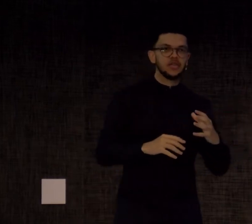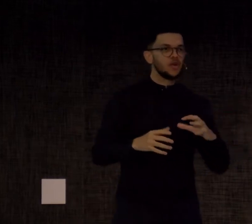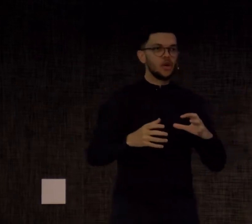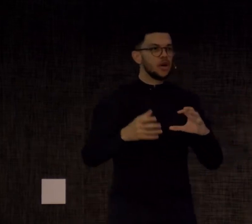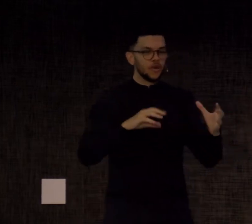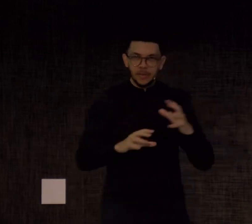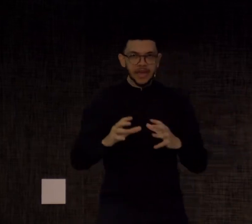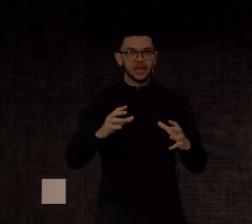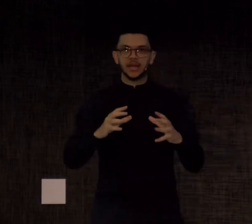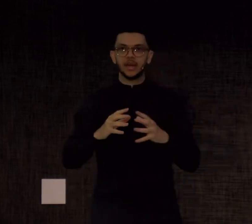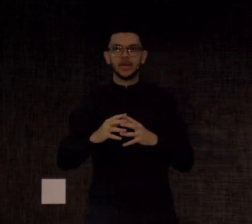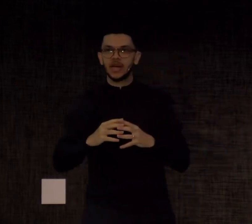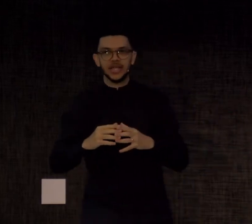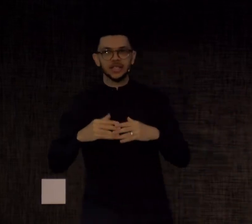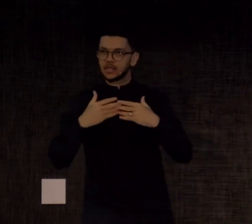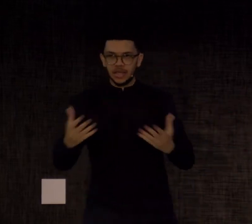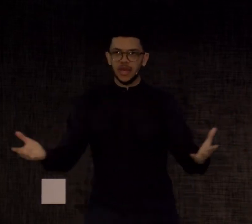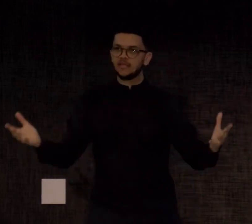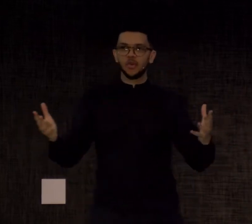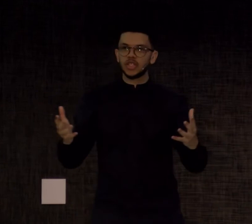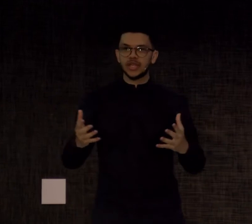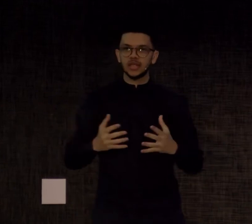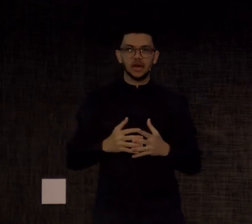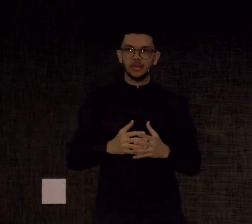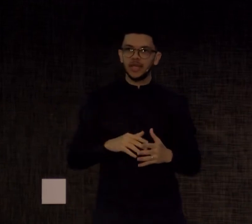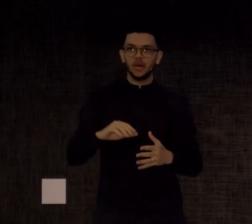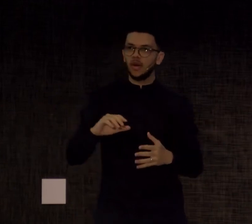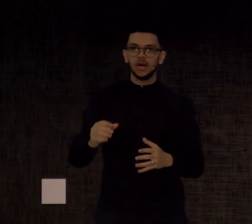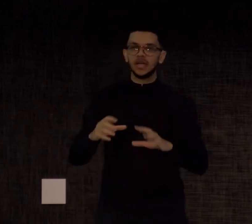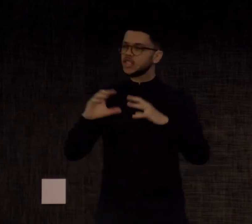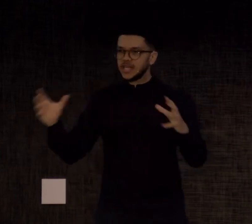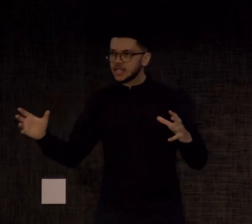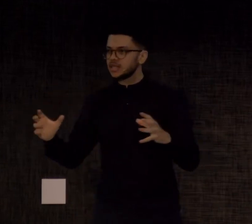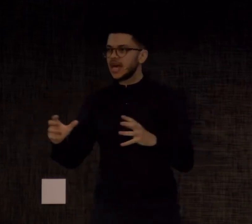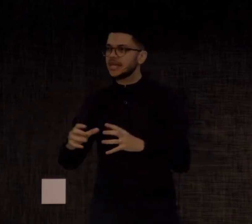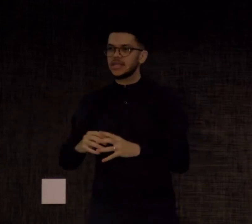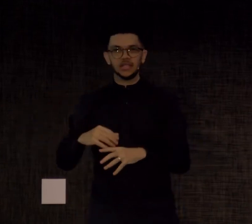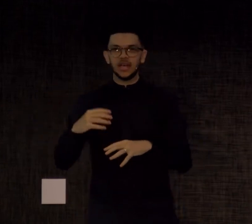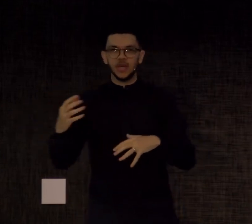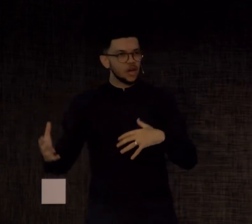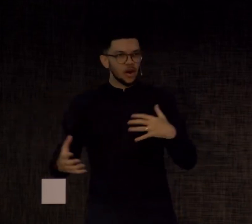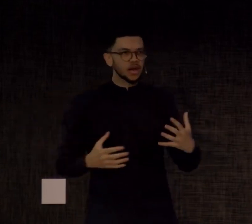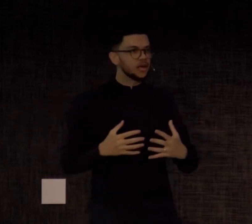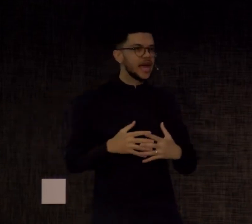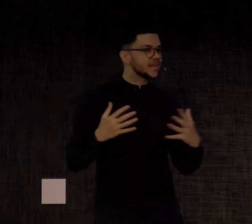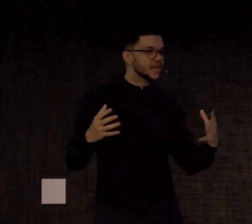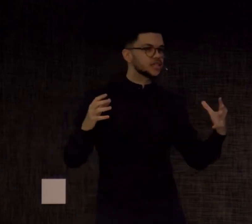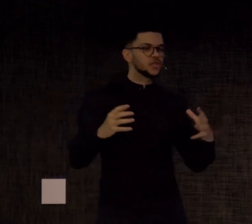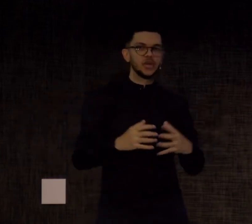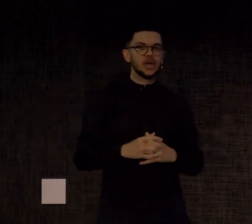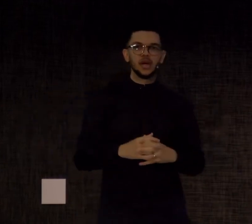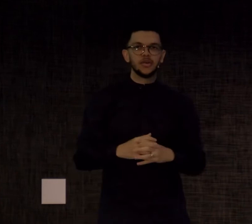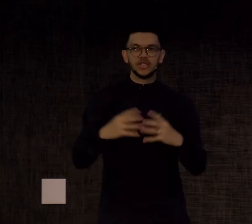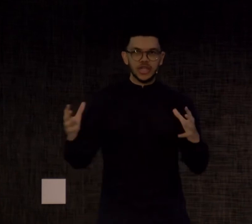representative or remaking economic relations so that we have a more just economy, or changing society so that we no longer adhere